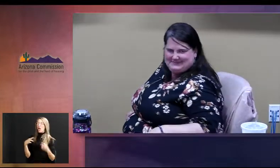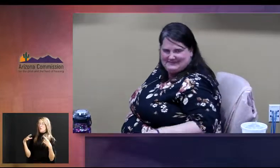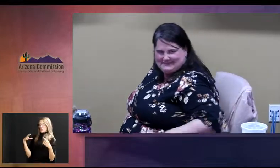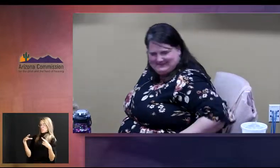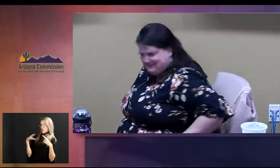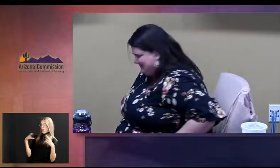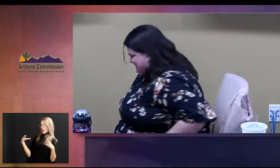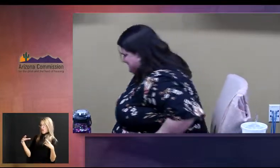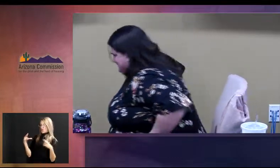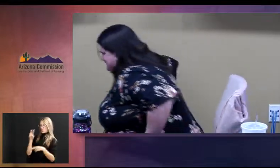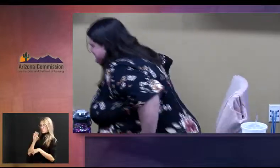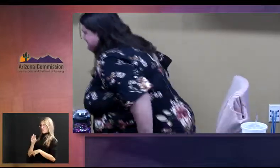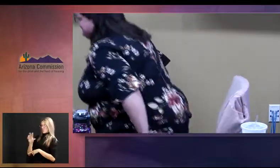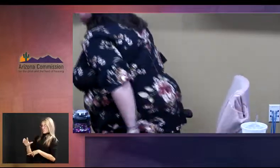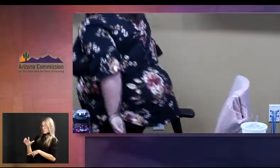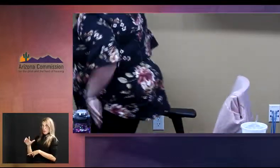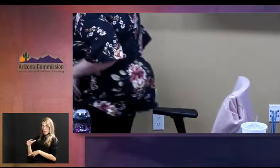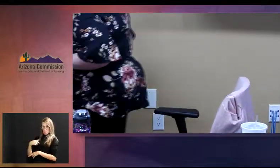math anymore.